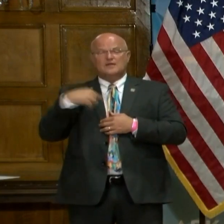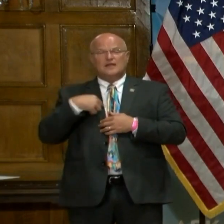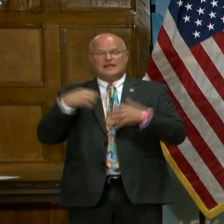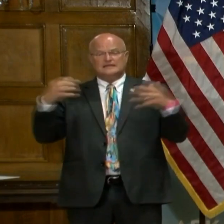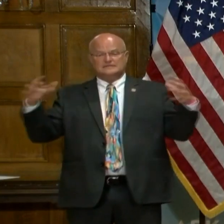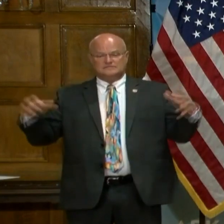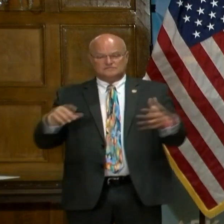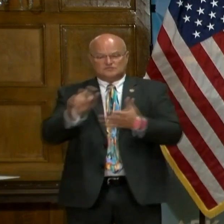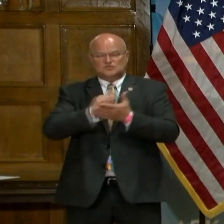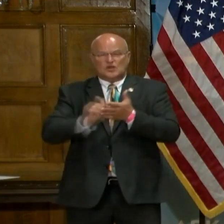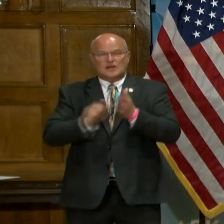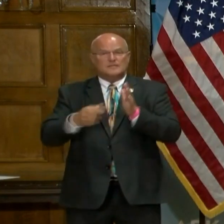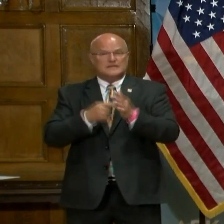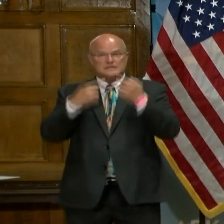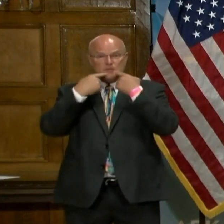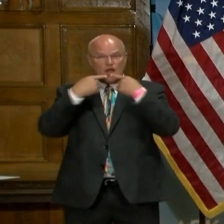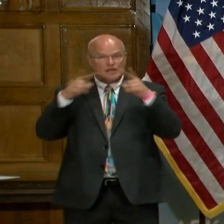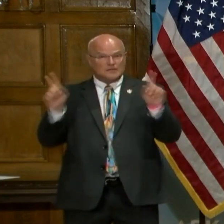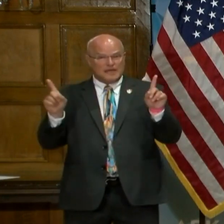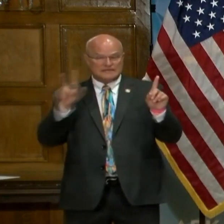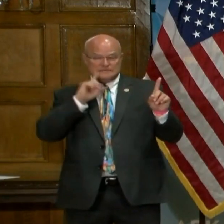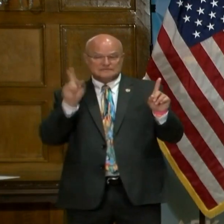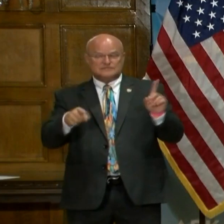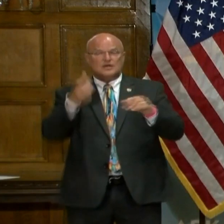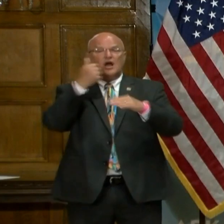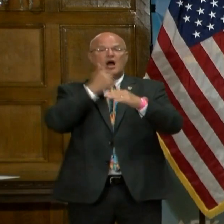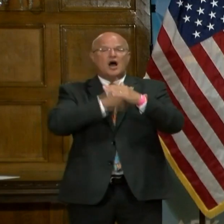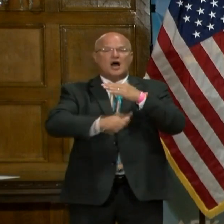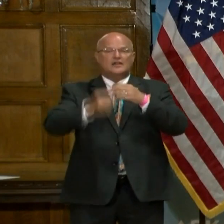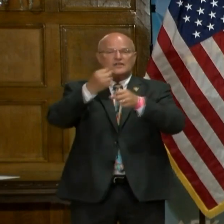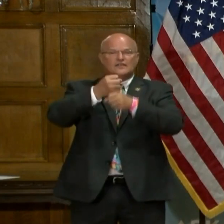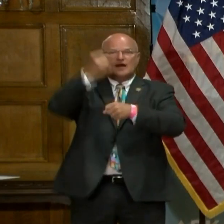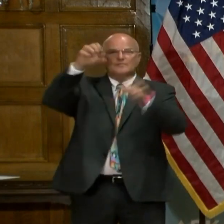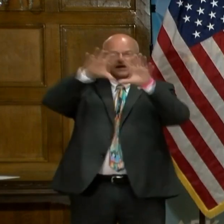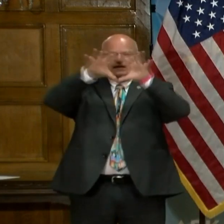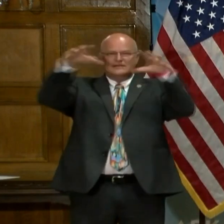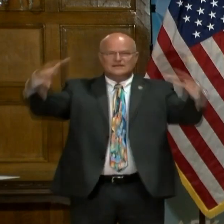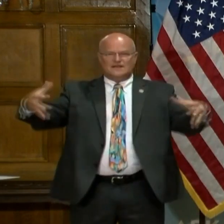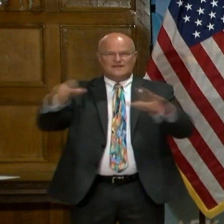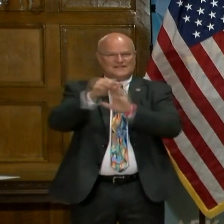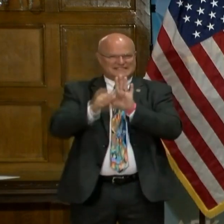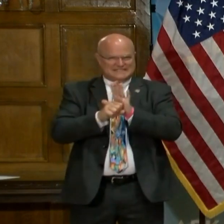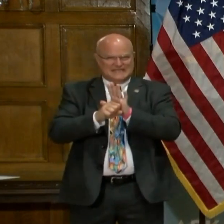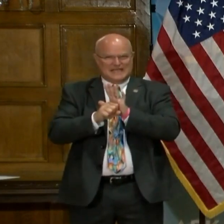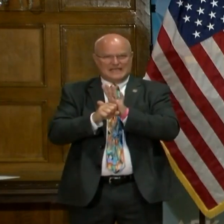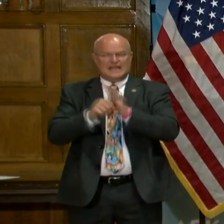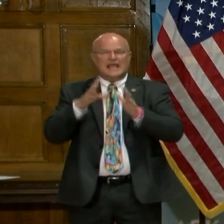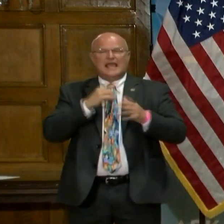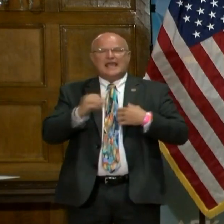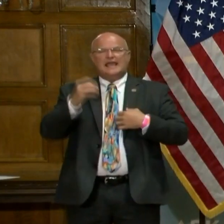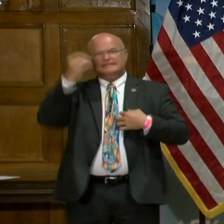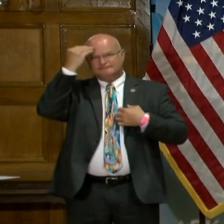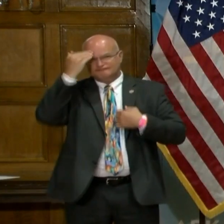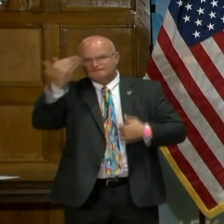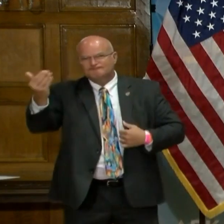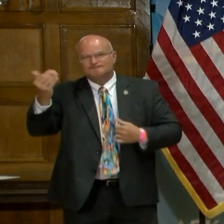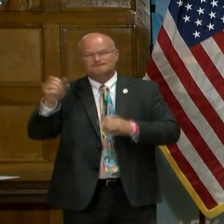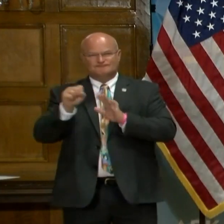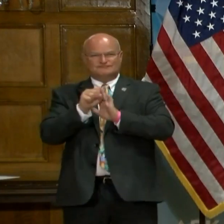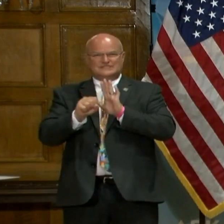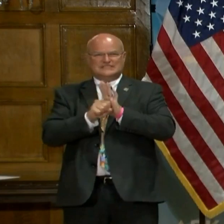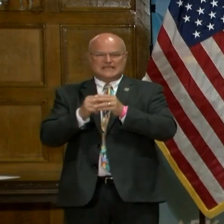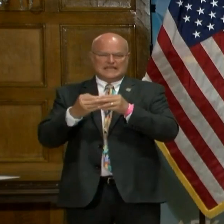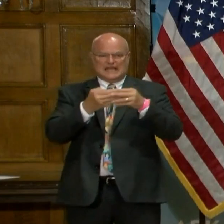directive or this proclamation under the umbrella of the state and has yielded to the